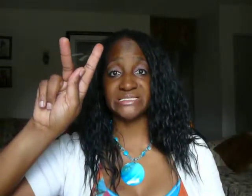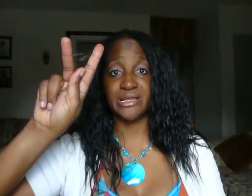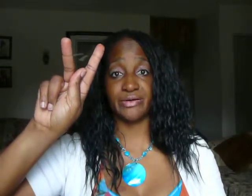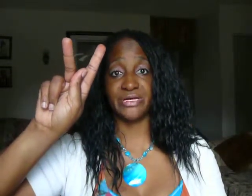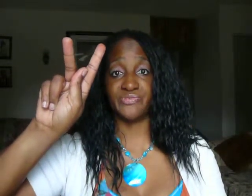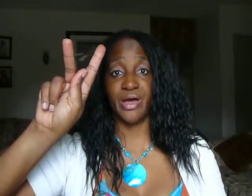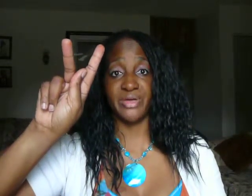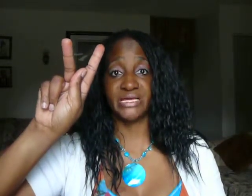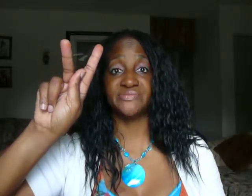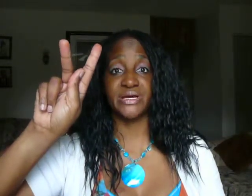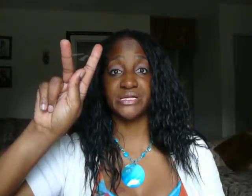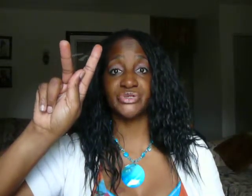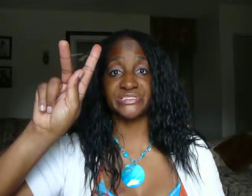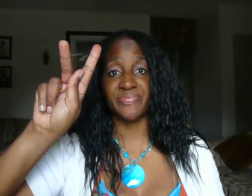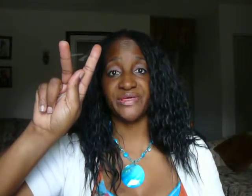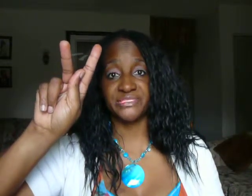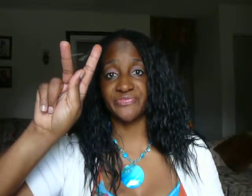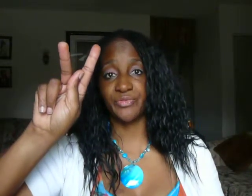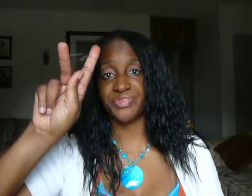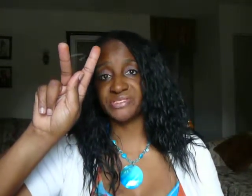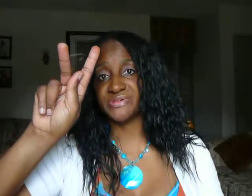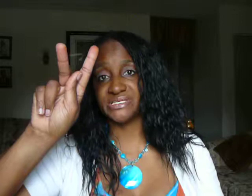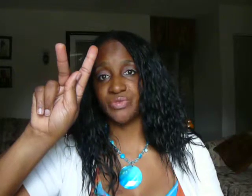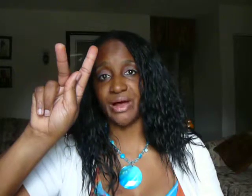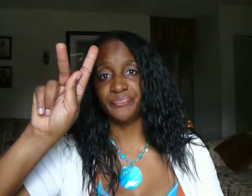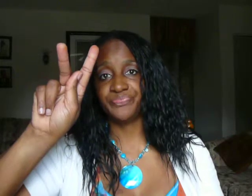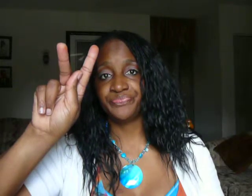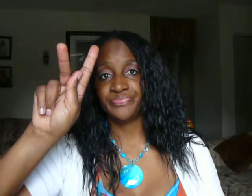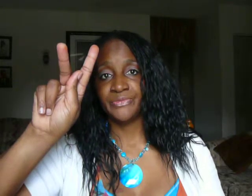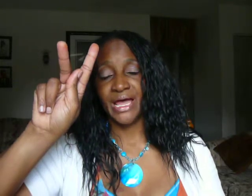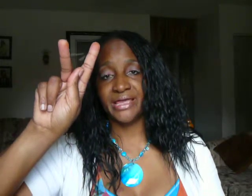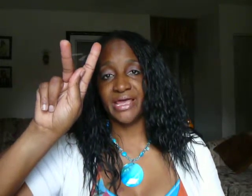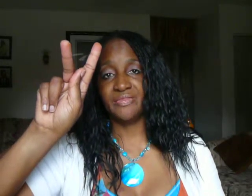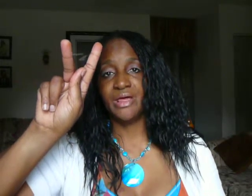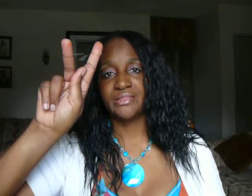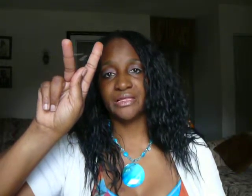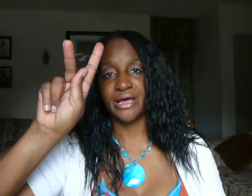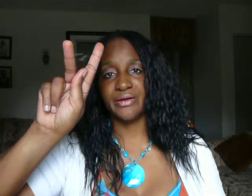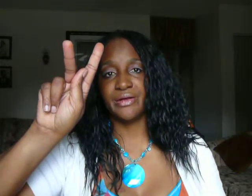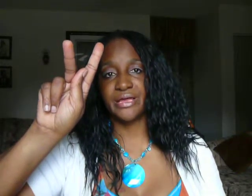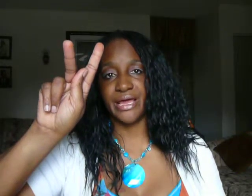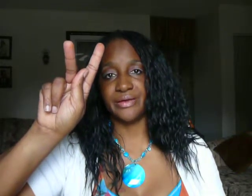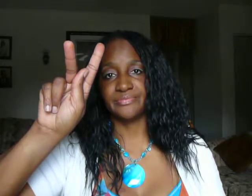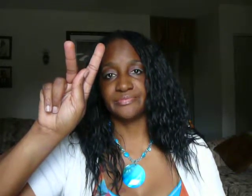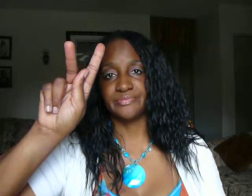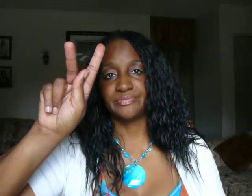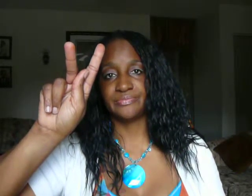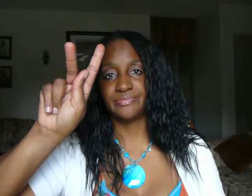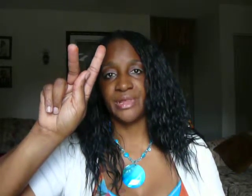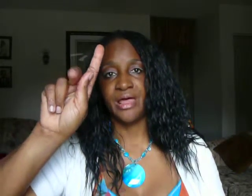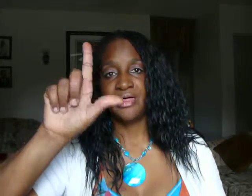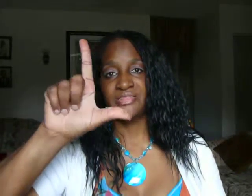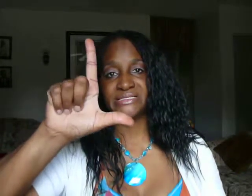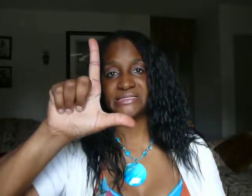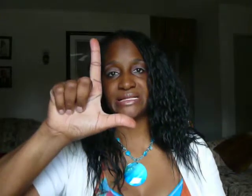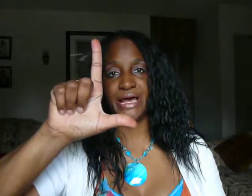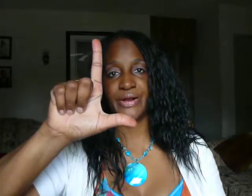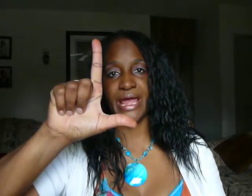letter as well because we're going to do something different with this one as well. Again, the letter K. This is the letter